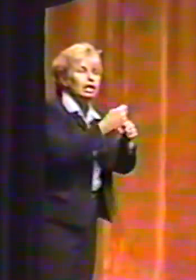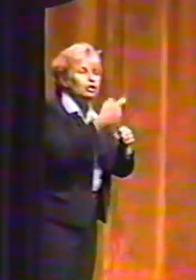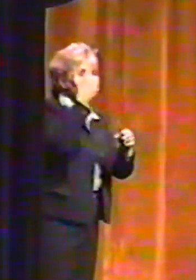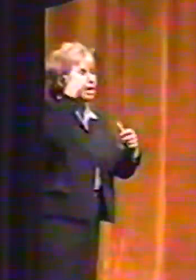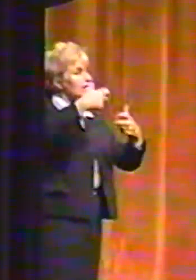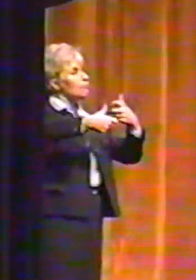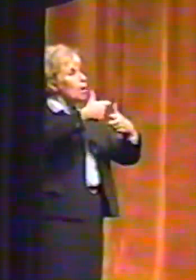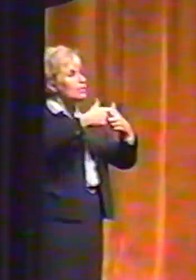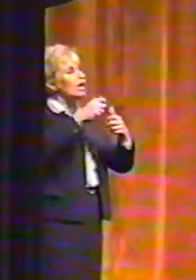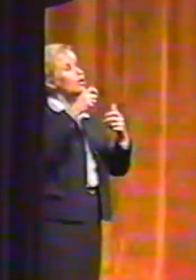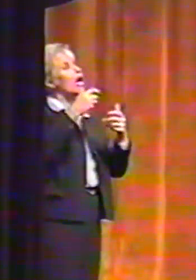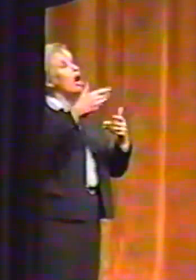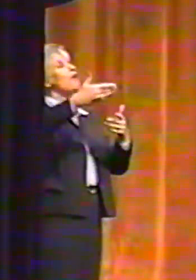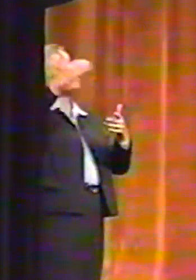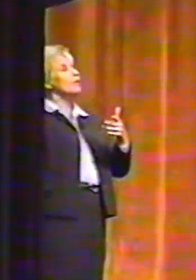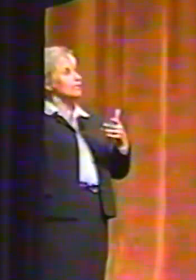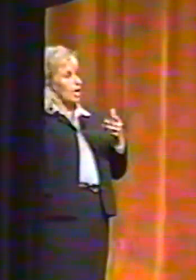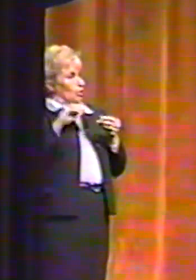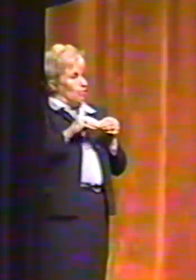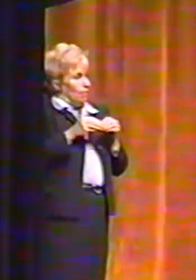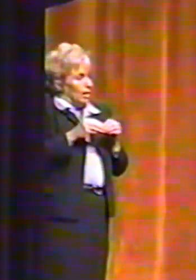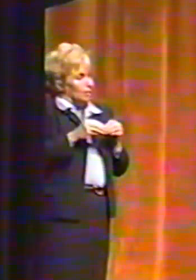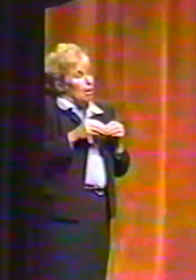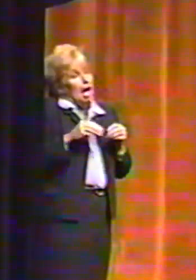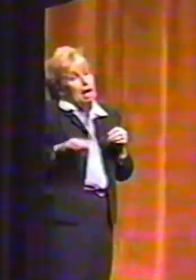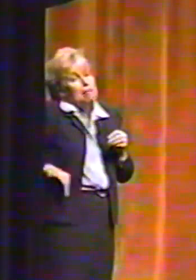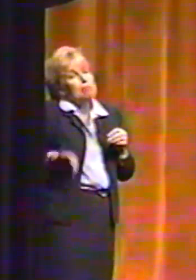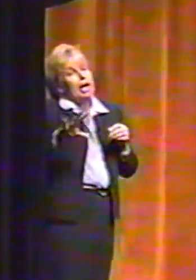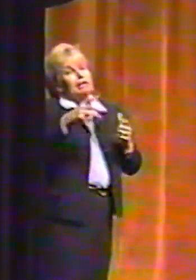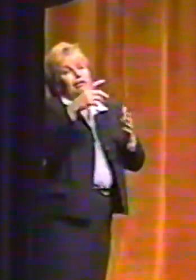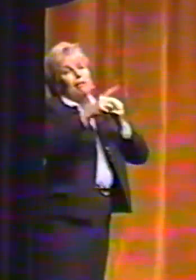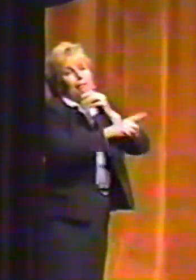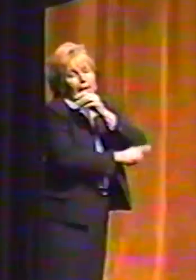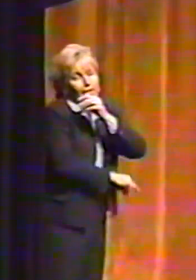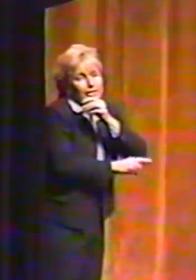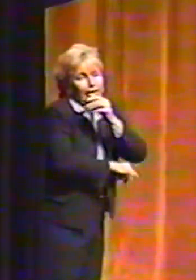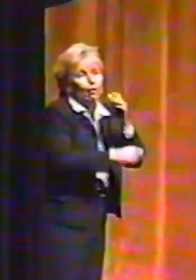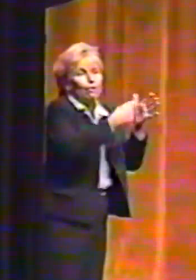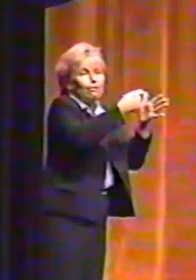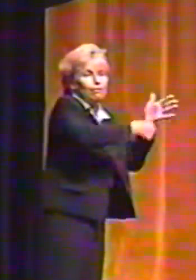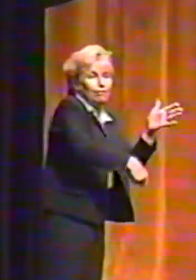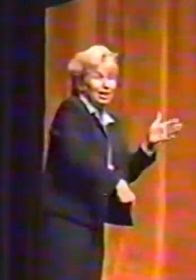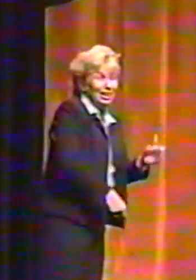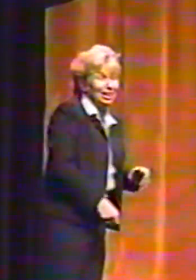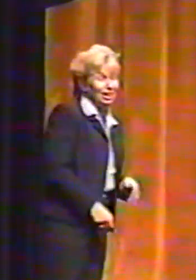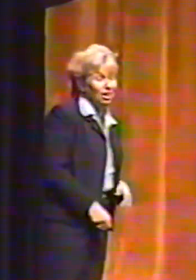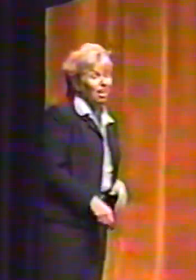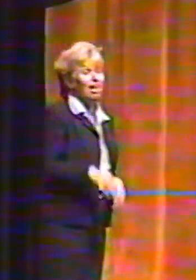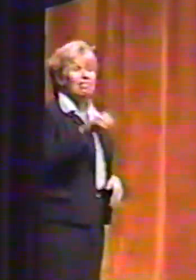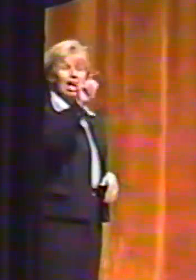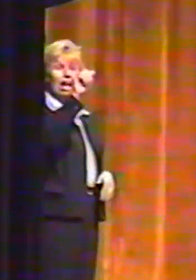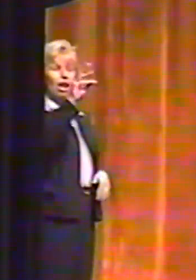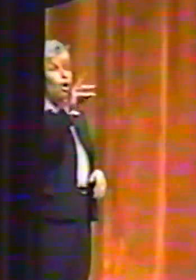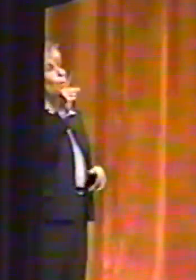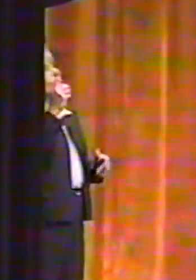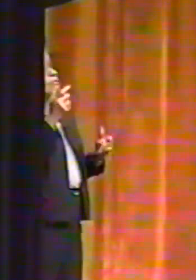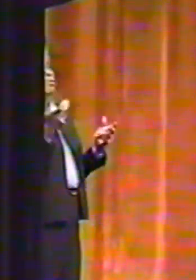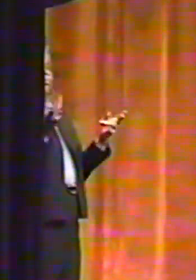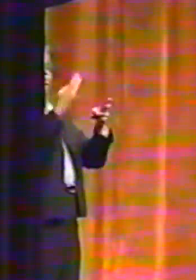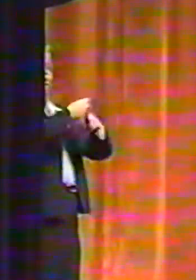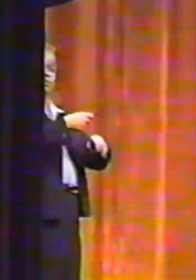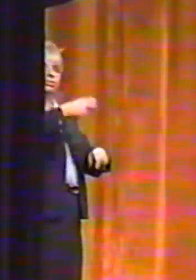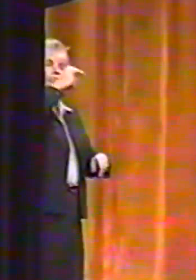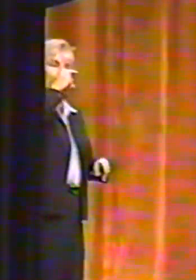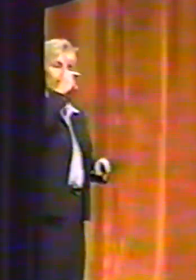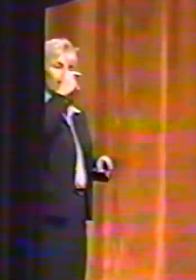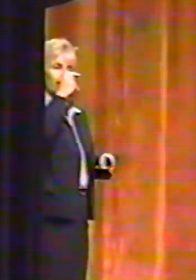previously could have fixed simply by paying a penalty or a fee. Among the harshest provisions of the 1996 law